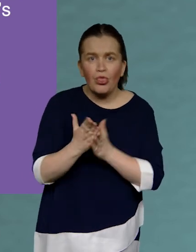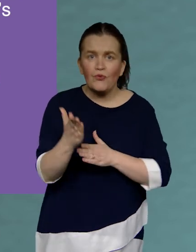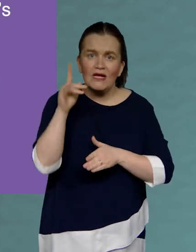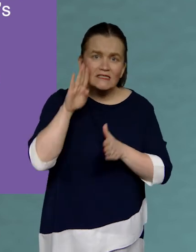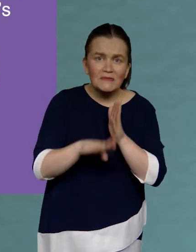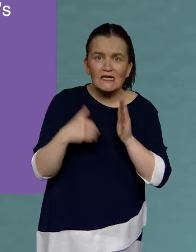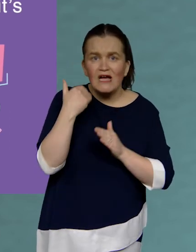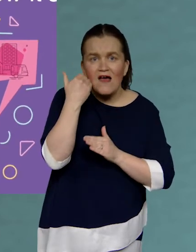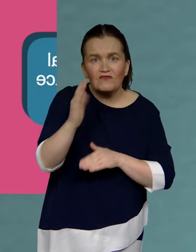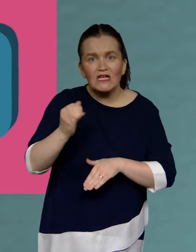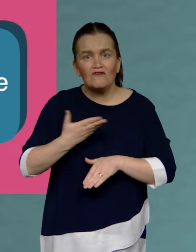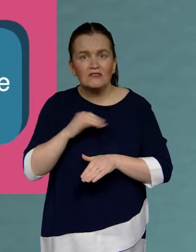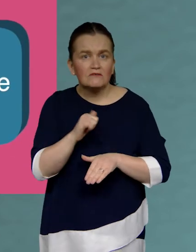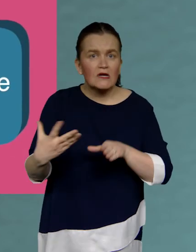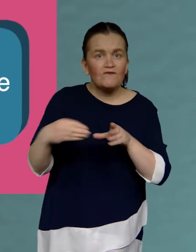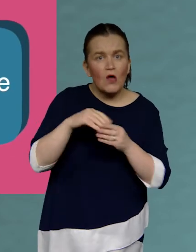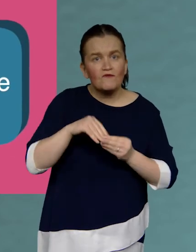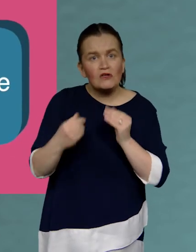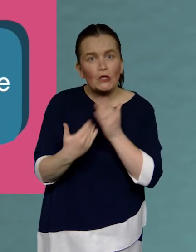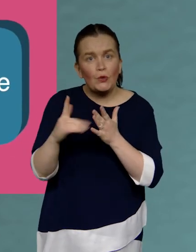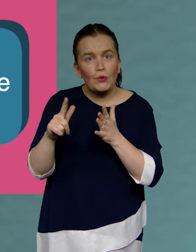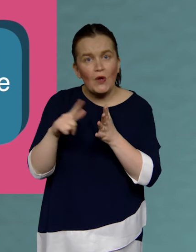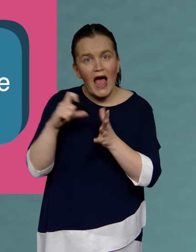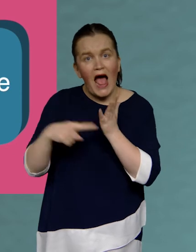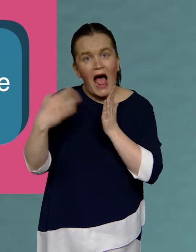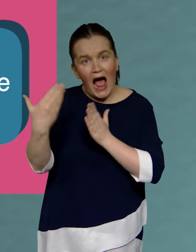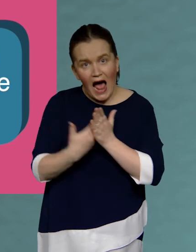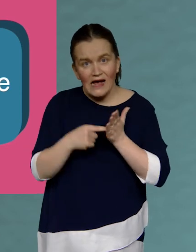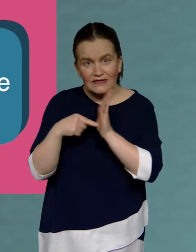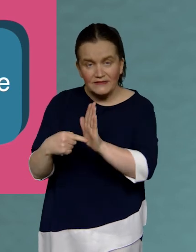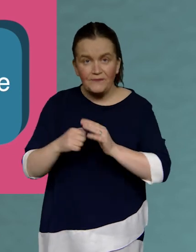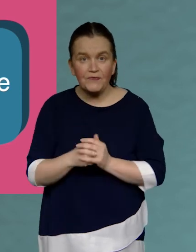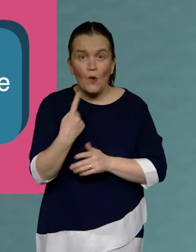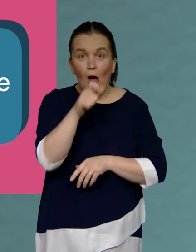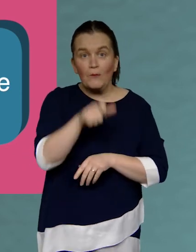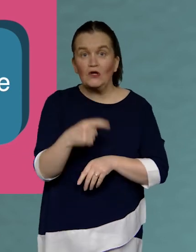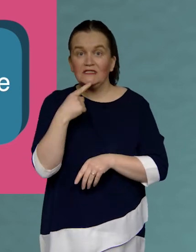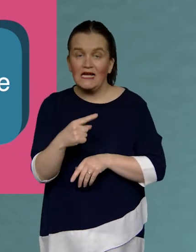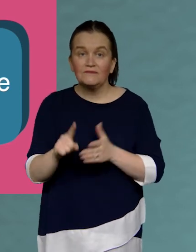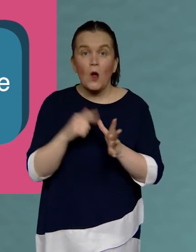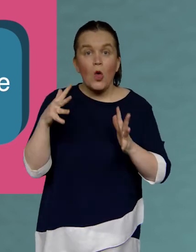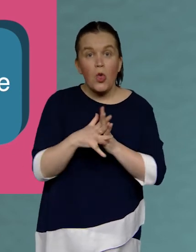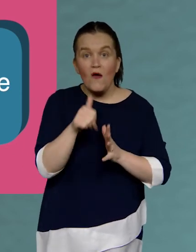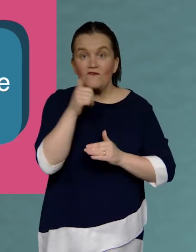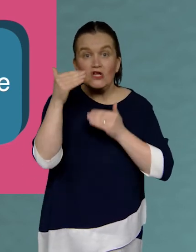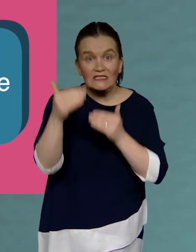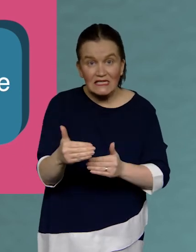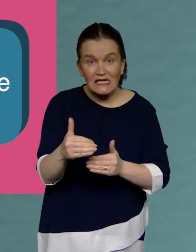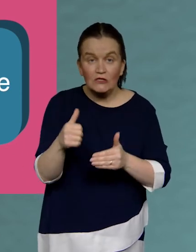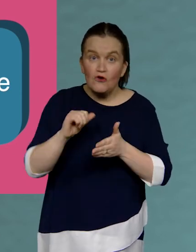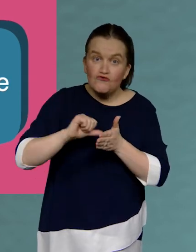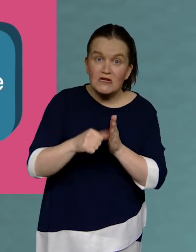implemented. As one person said, "The law is a first step. The real work starts now to get it in place and